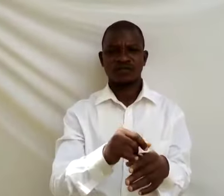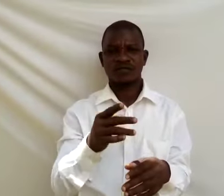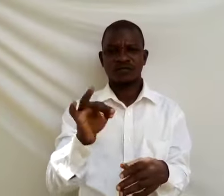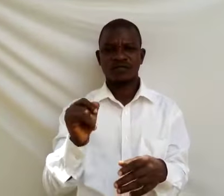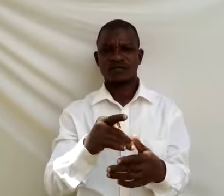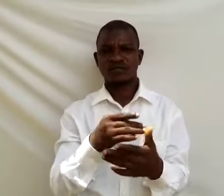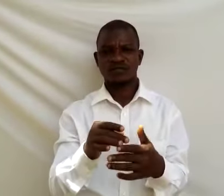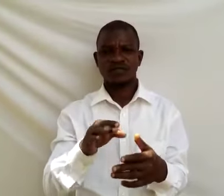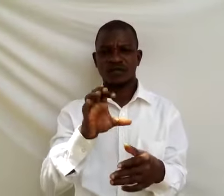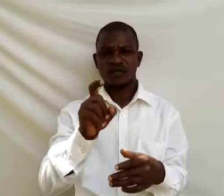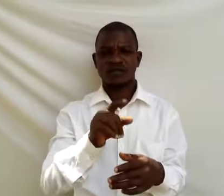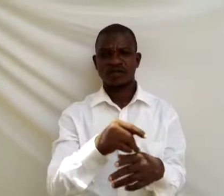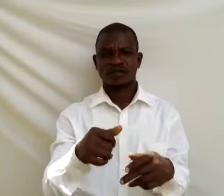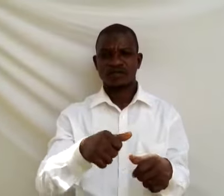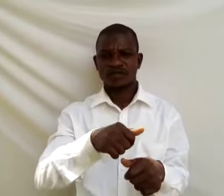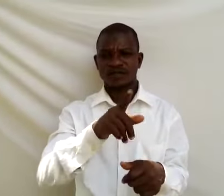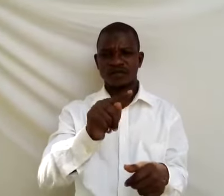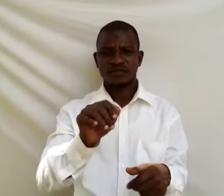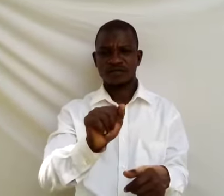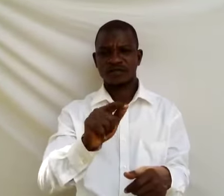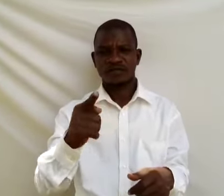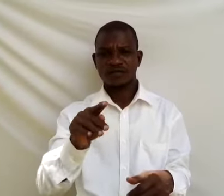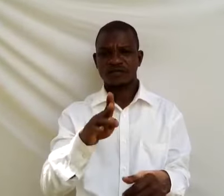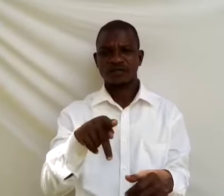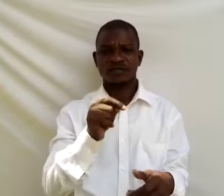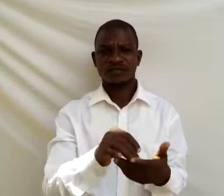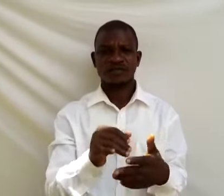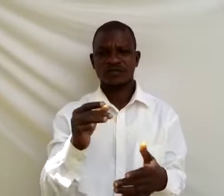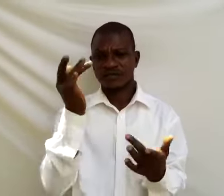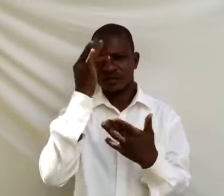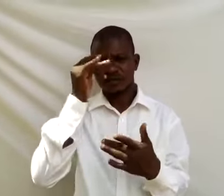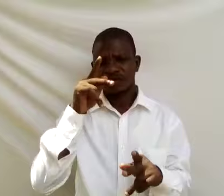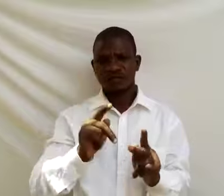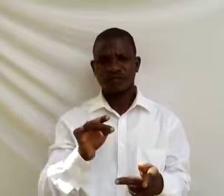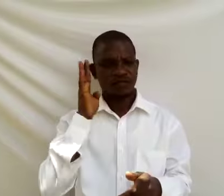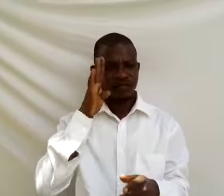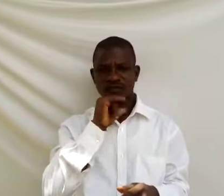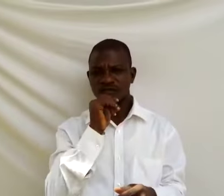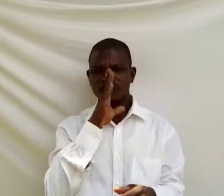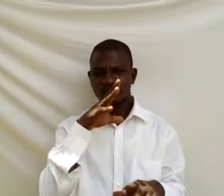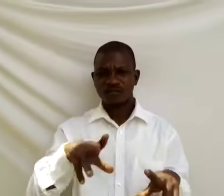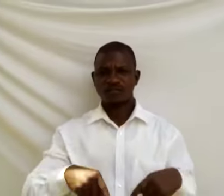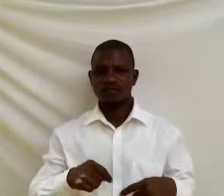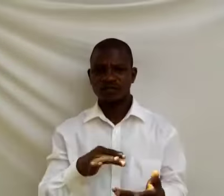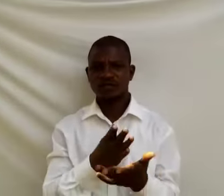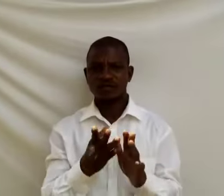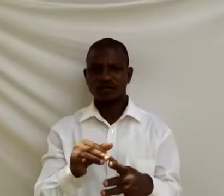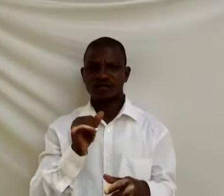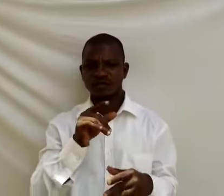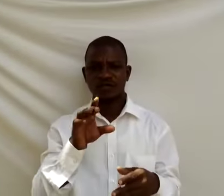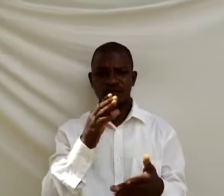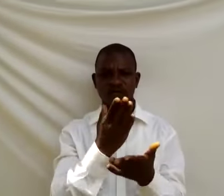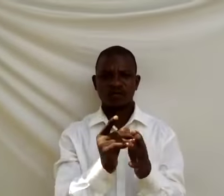adhesive tape. Sick person should not be permitted to take part in culturing